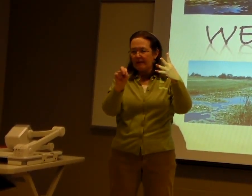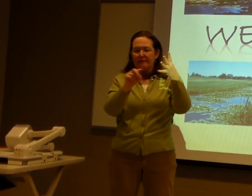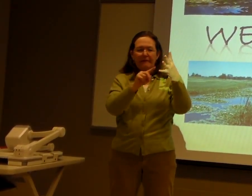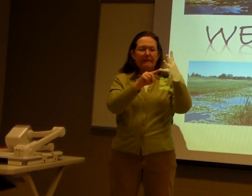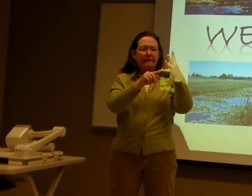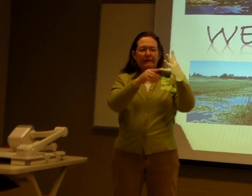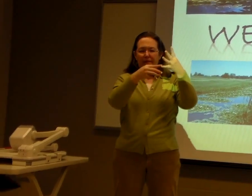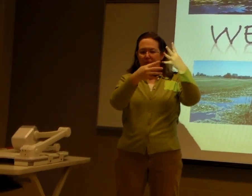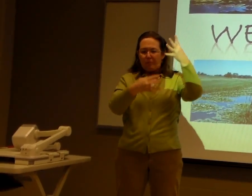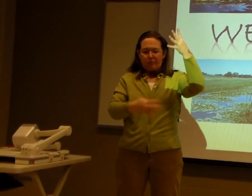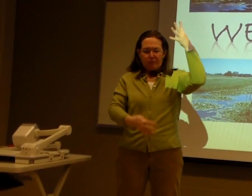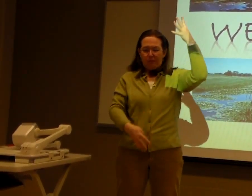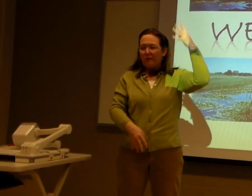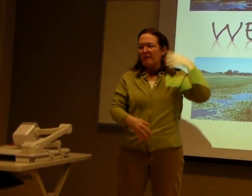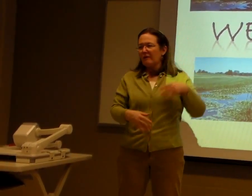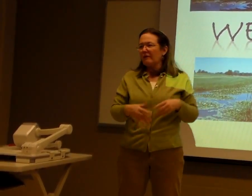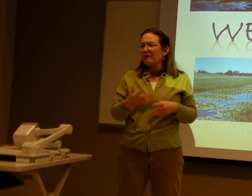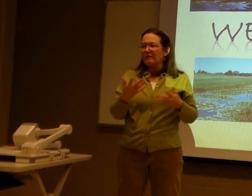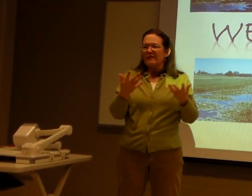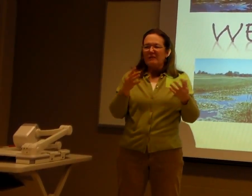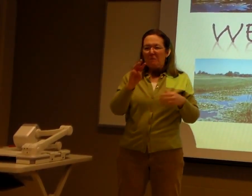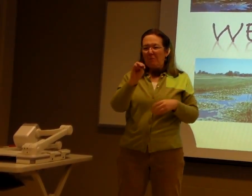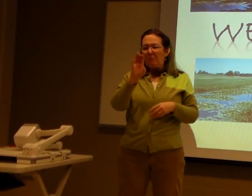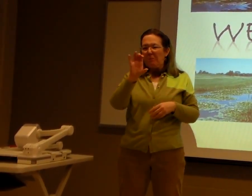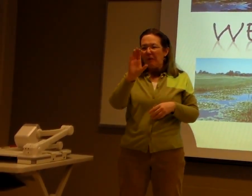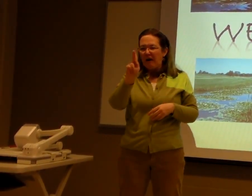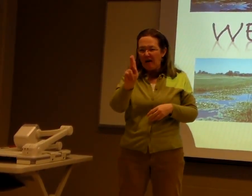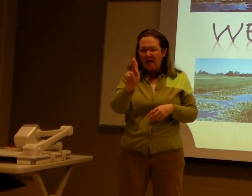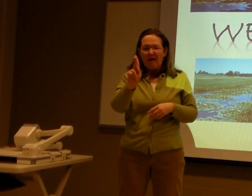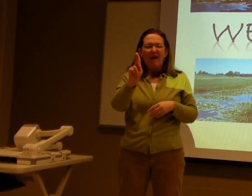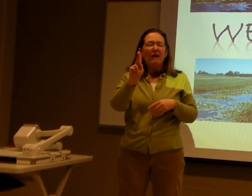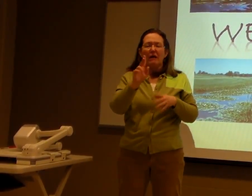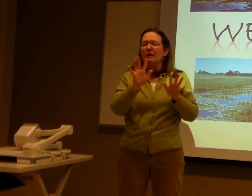swamp, bogs, fens, a very extensive list.